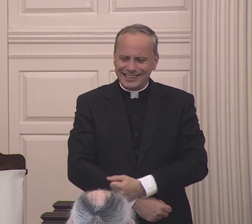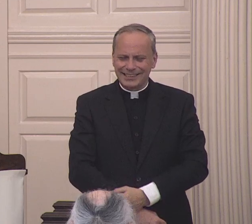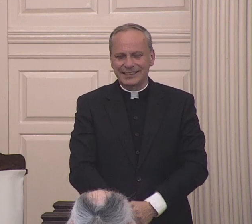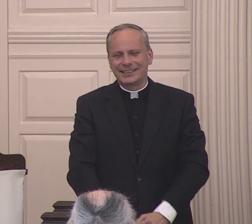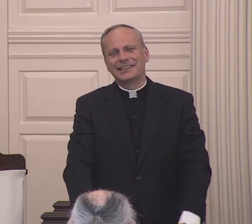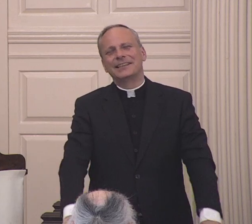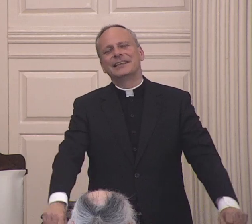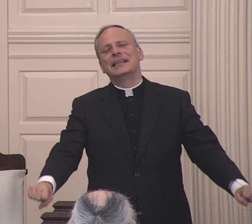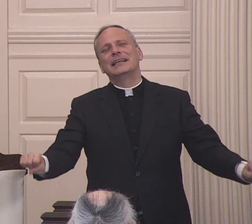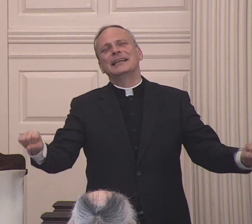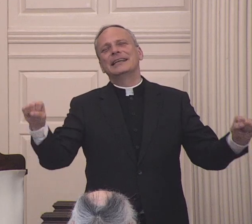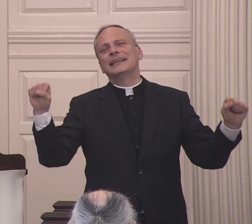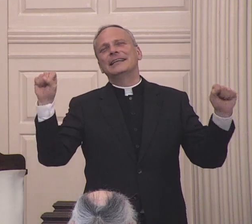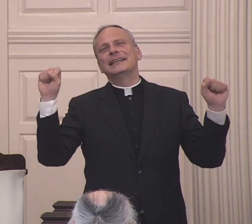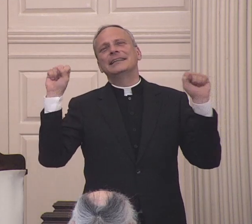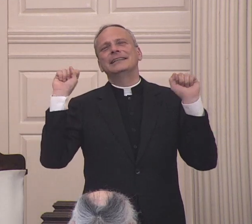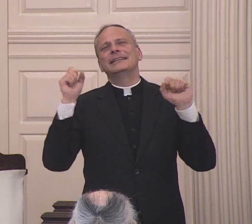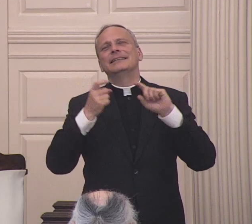us not into